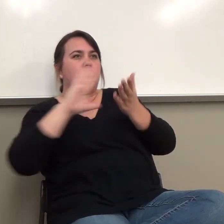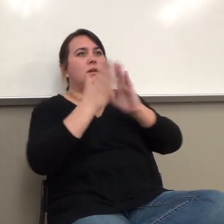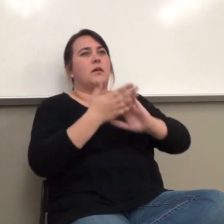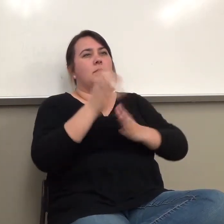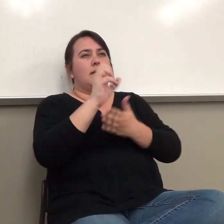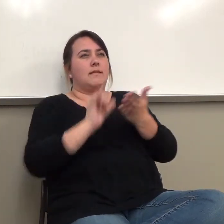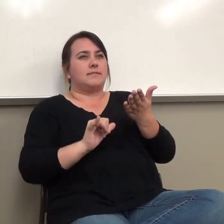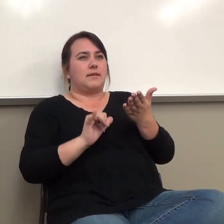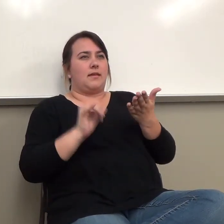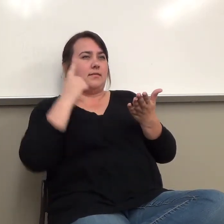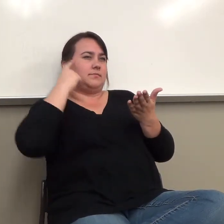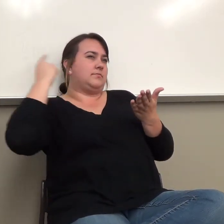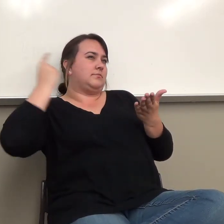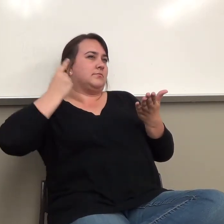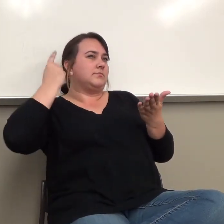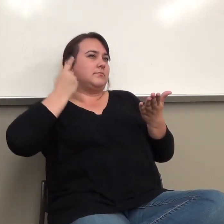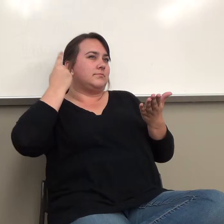this paragraph? That's what I call it.